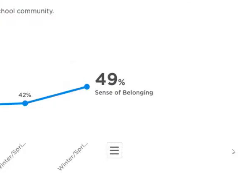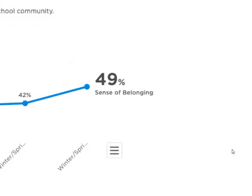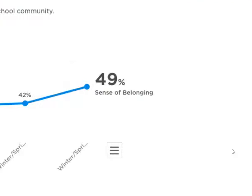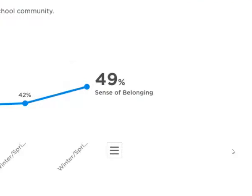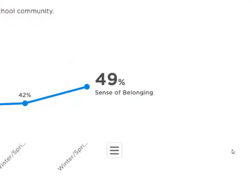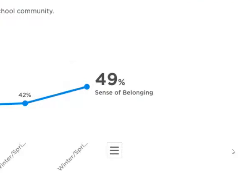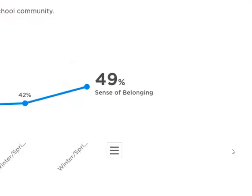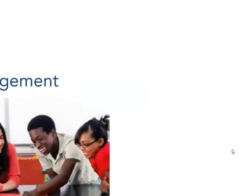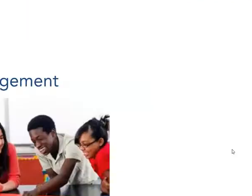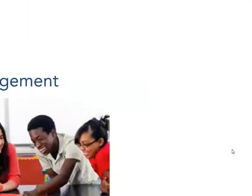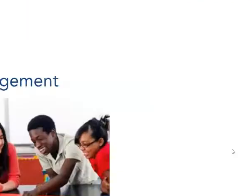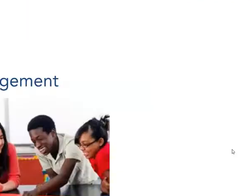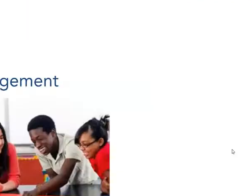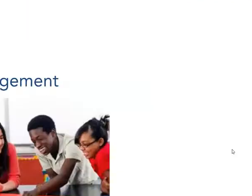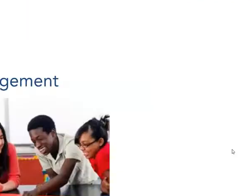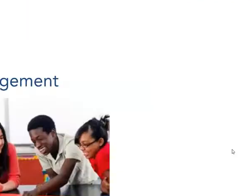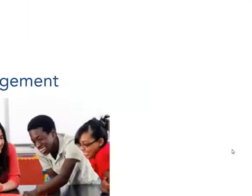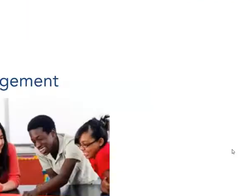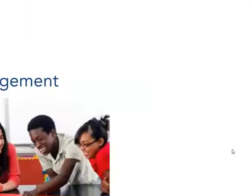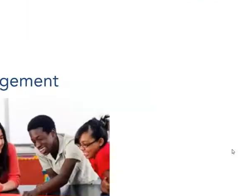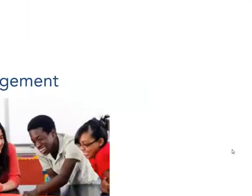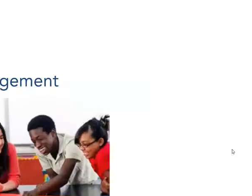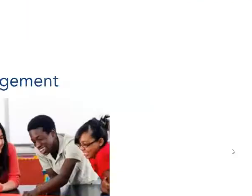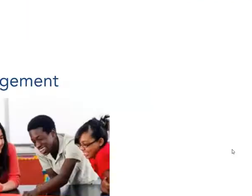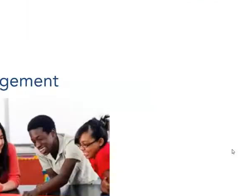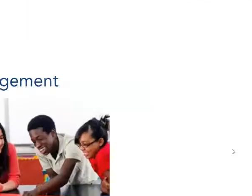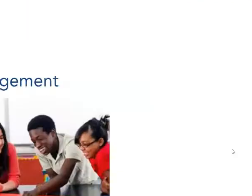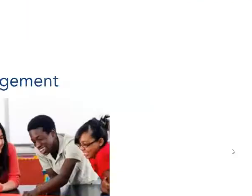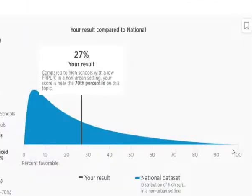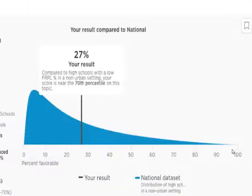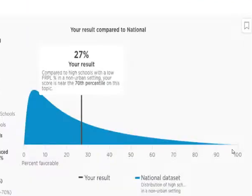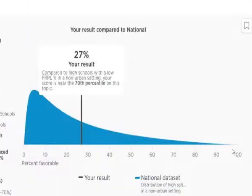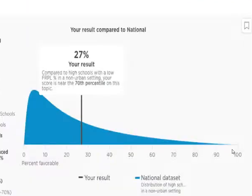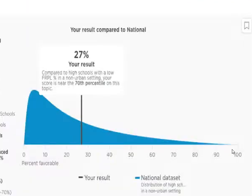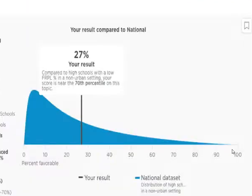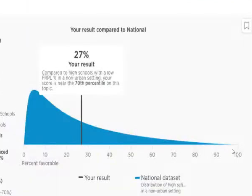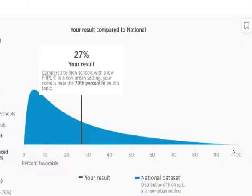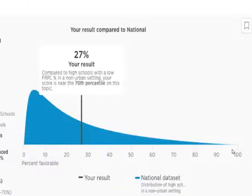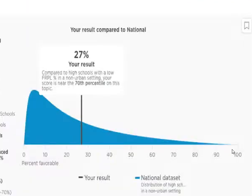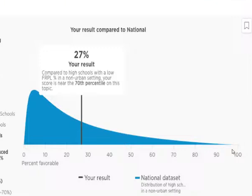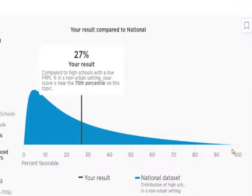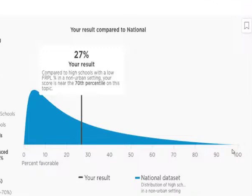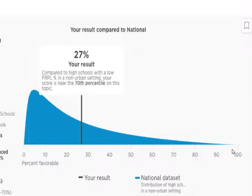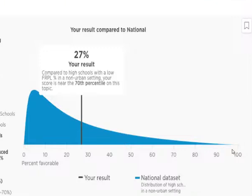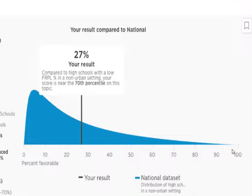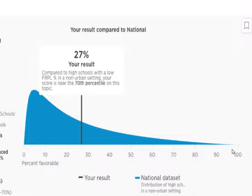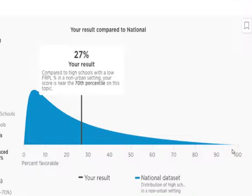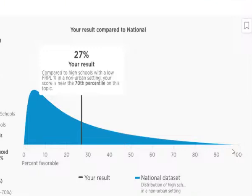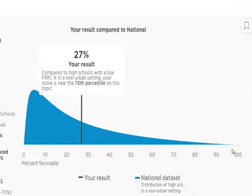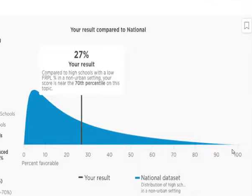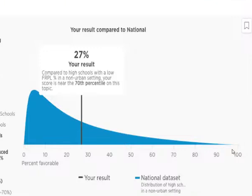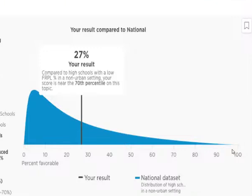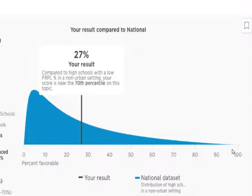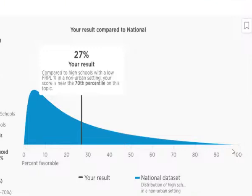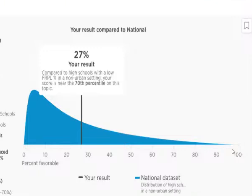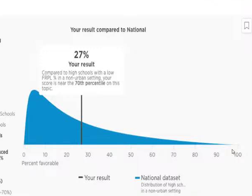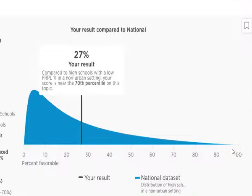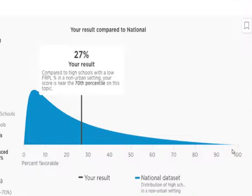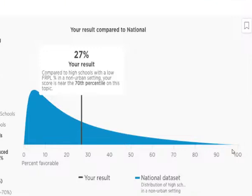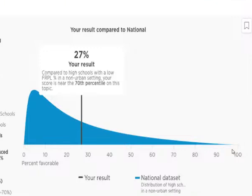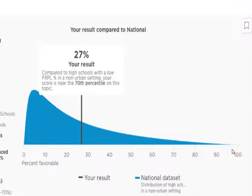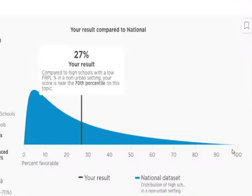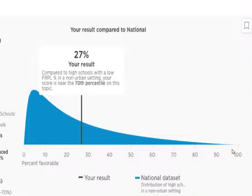forward. With regard to engagement, this is the one that I was talking about before. And this is, again, an important data point here, right? So even though 27% of